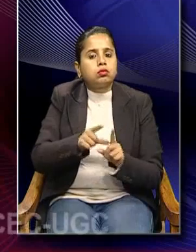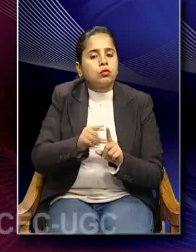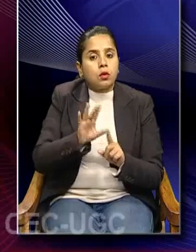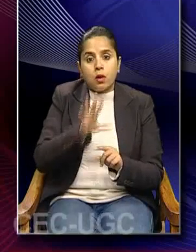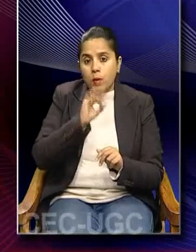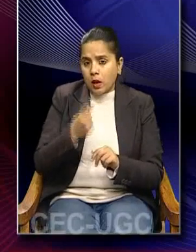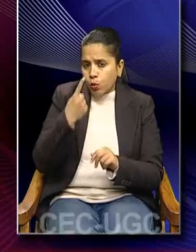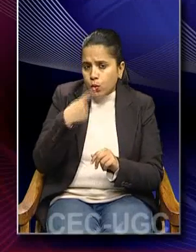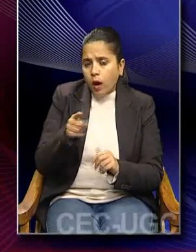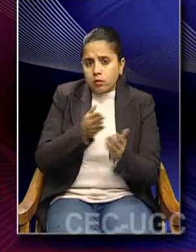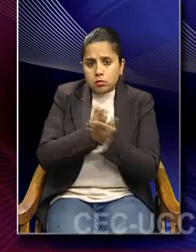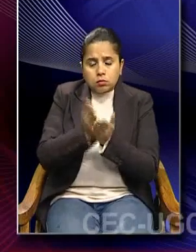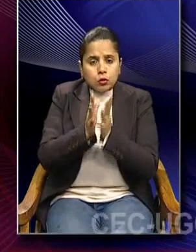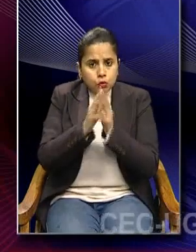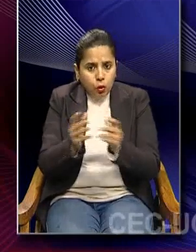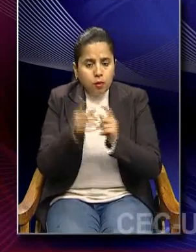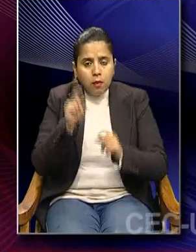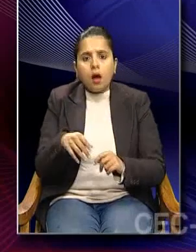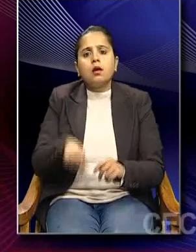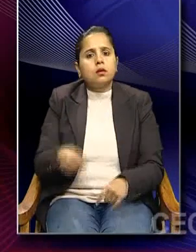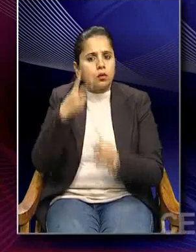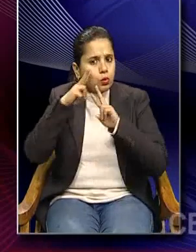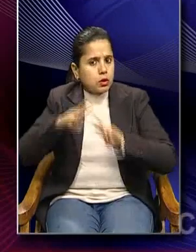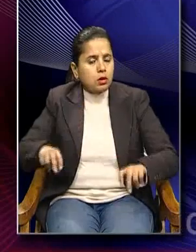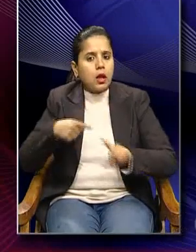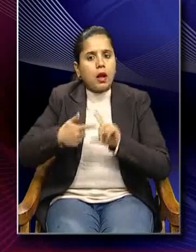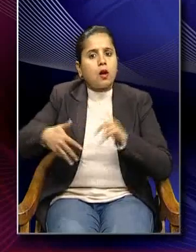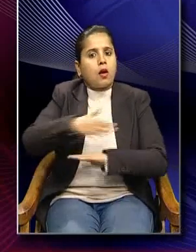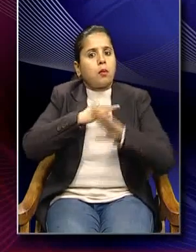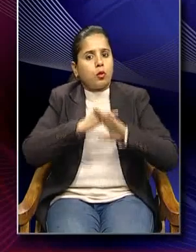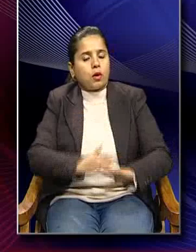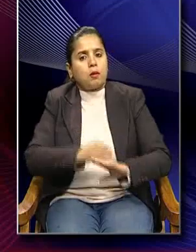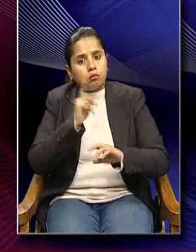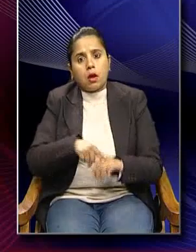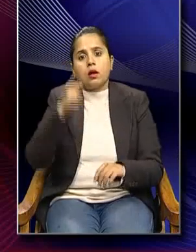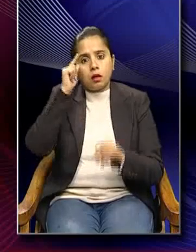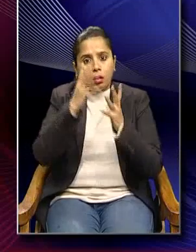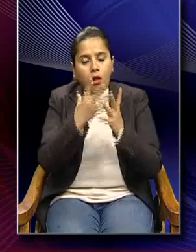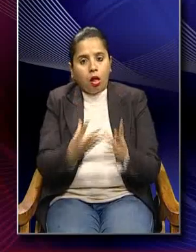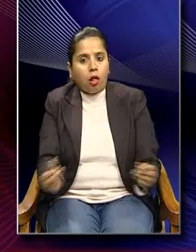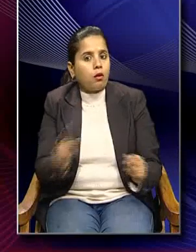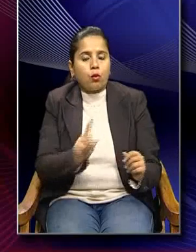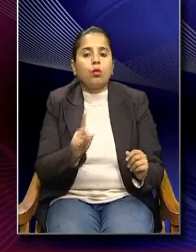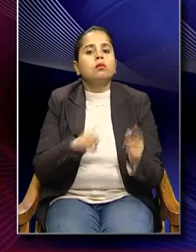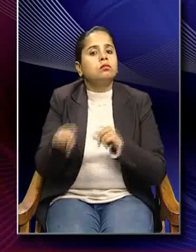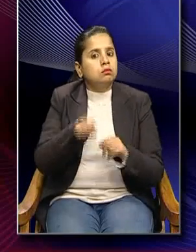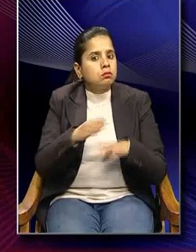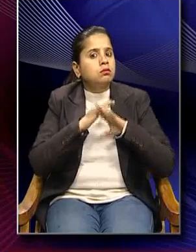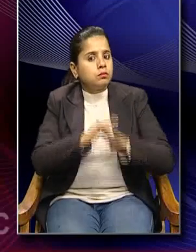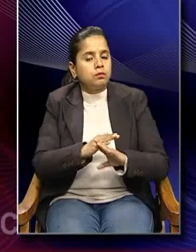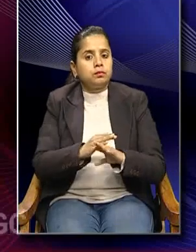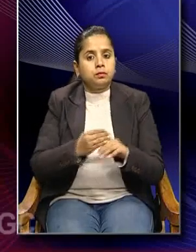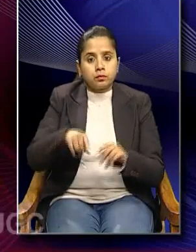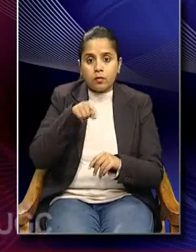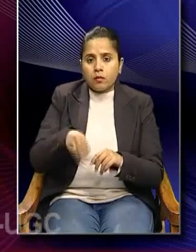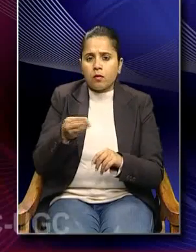Effective measures must be implemented to prevent environmental degradation. So slowly, under the